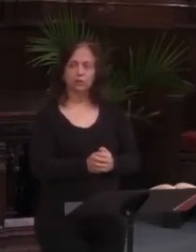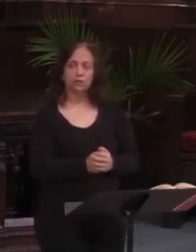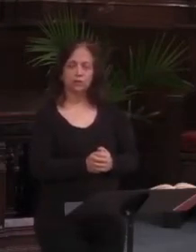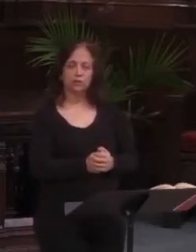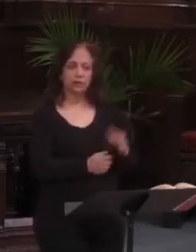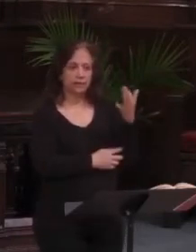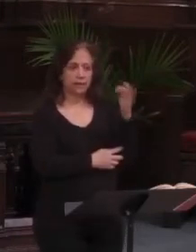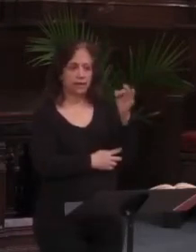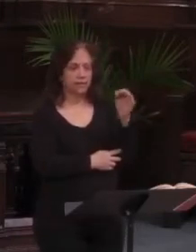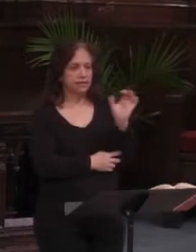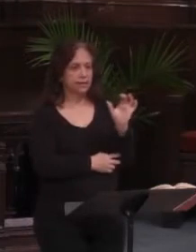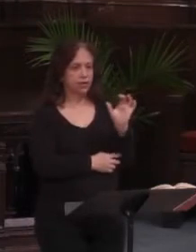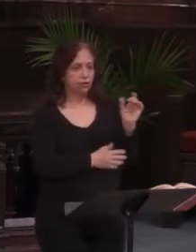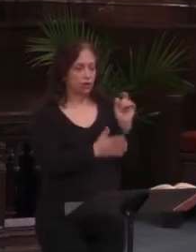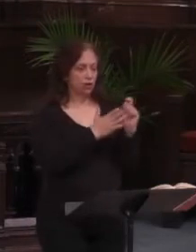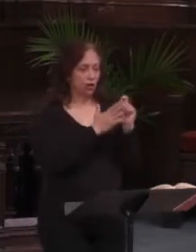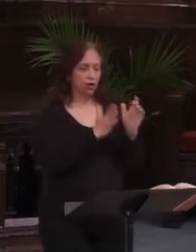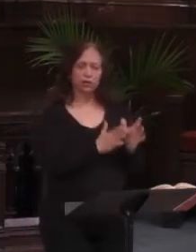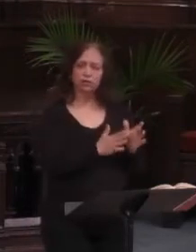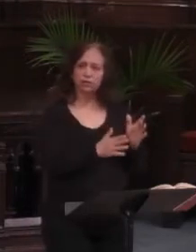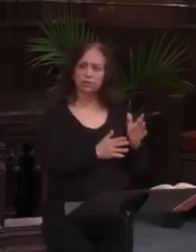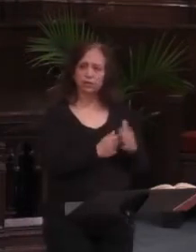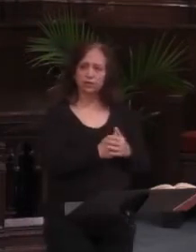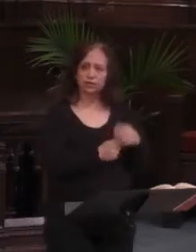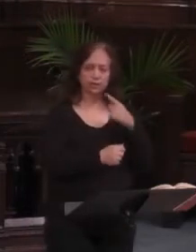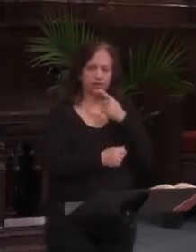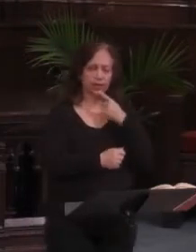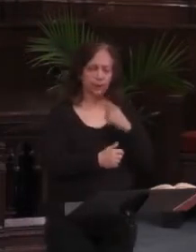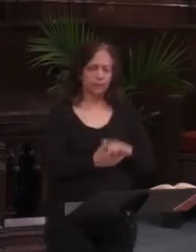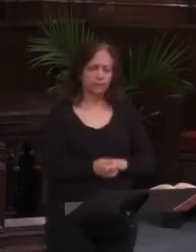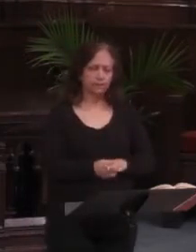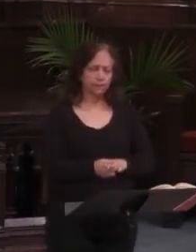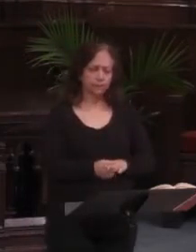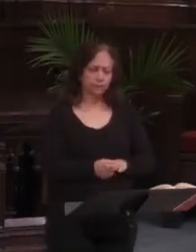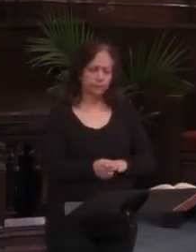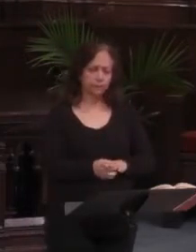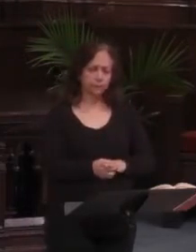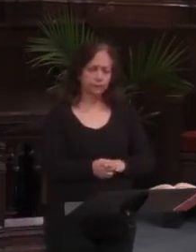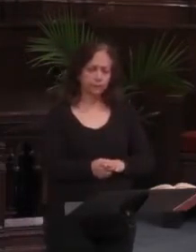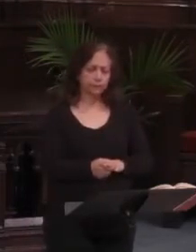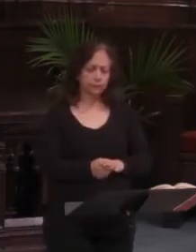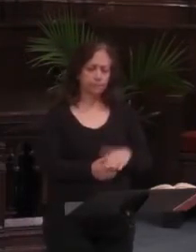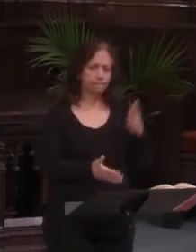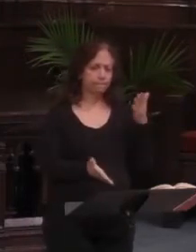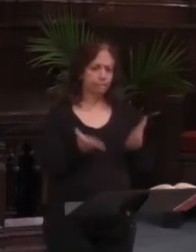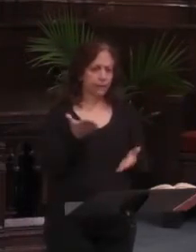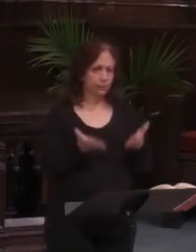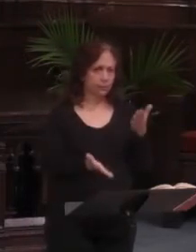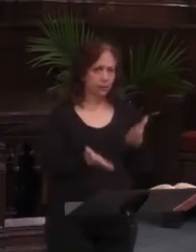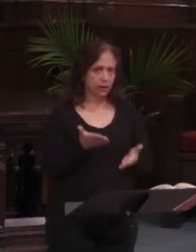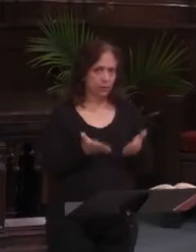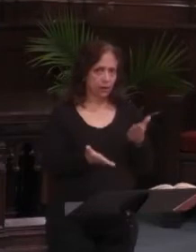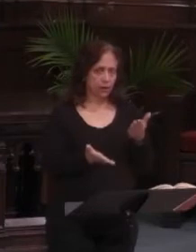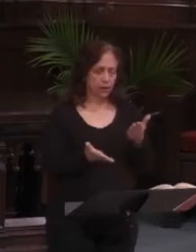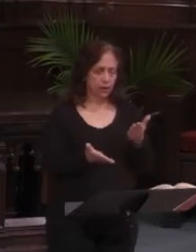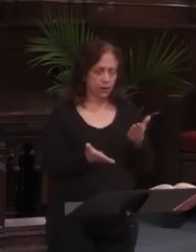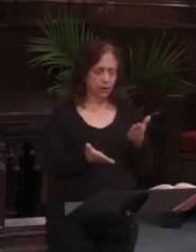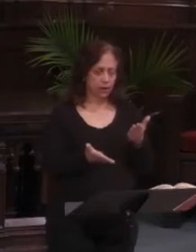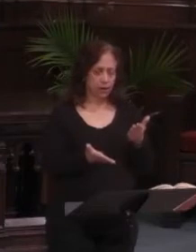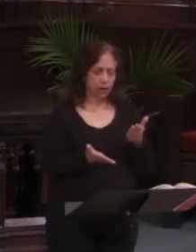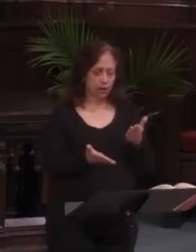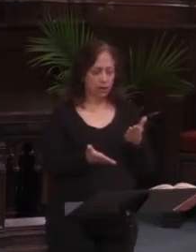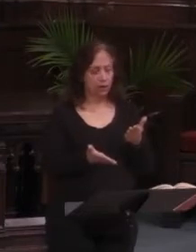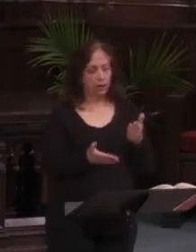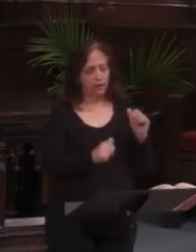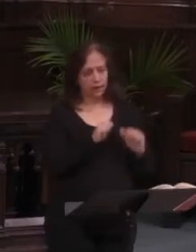19th century clergyman Alexander McLaren said this: "Perhaps the very doubting that troubled